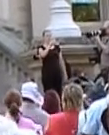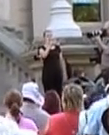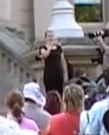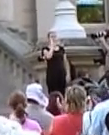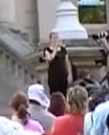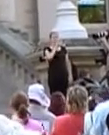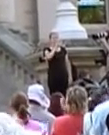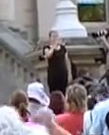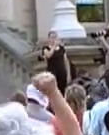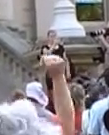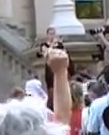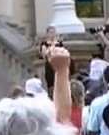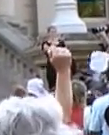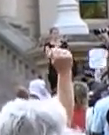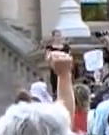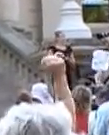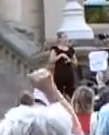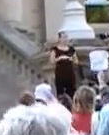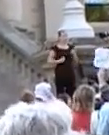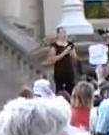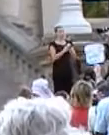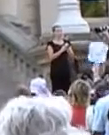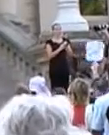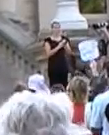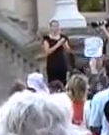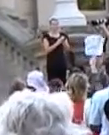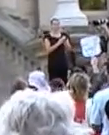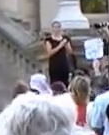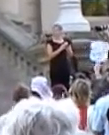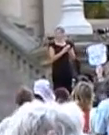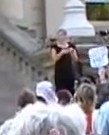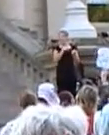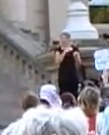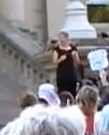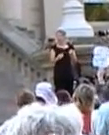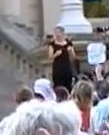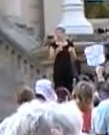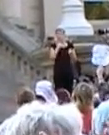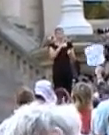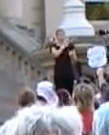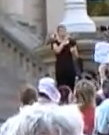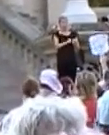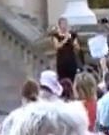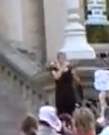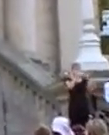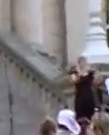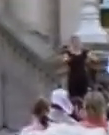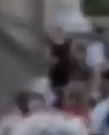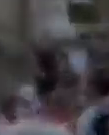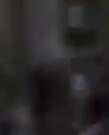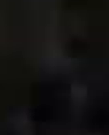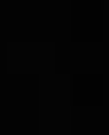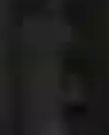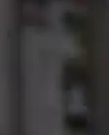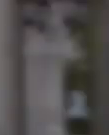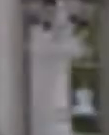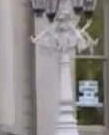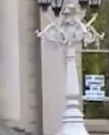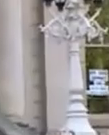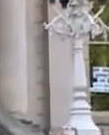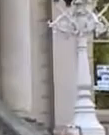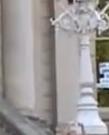day she stood up and could not be silenced.